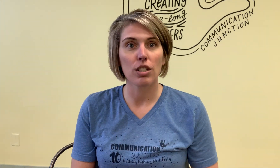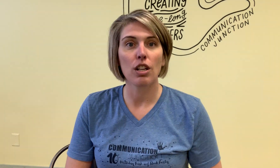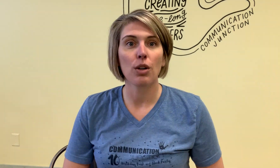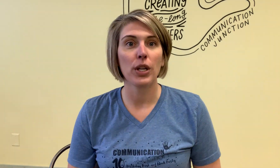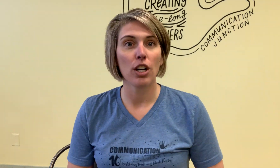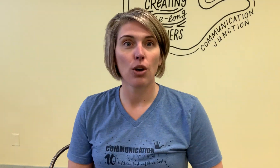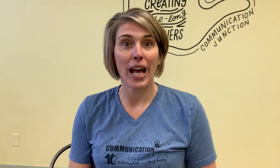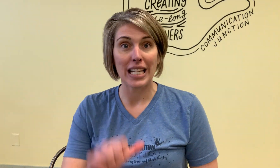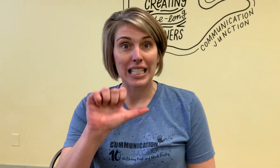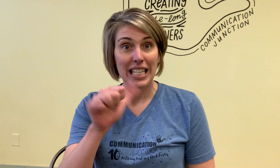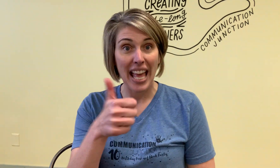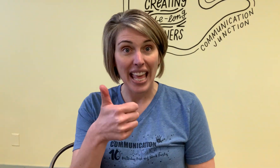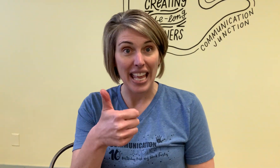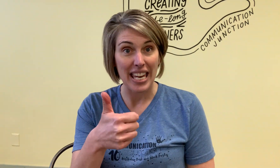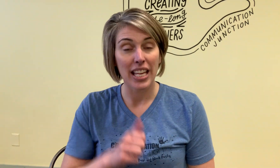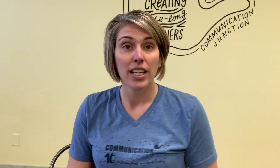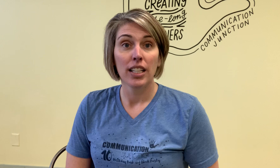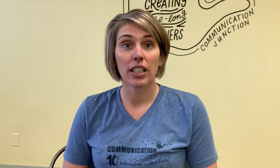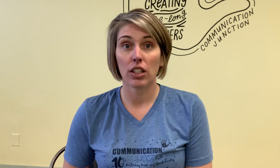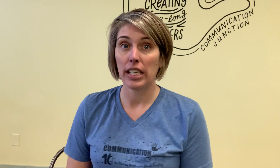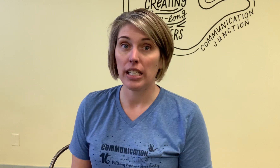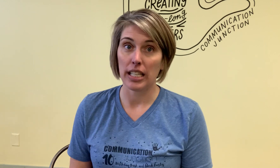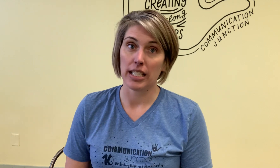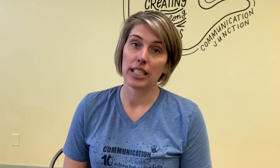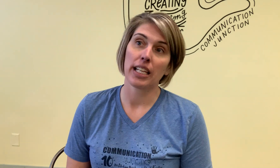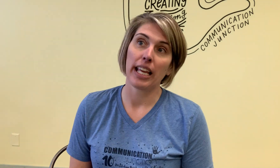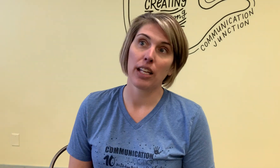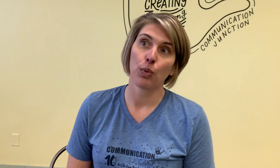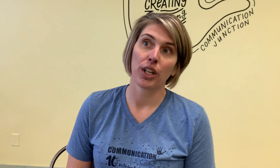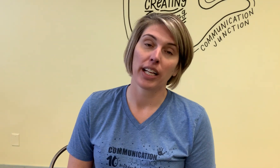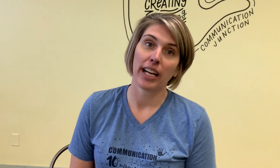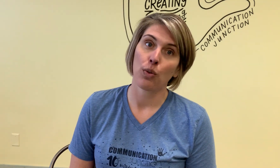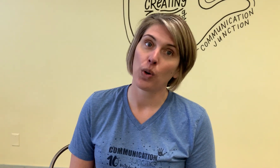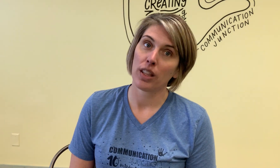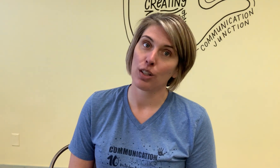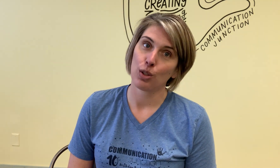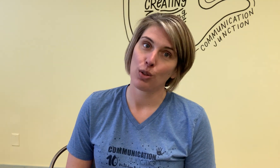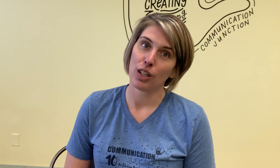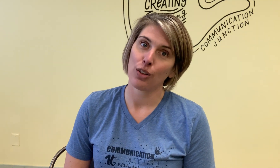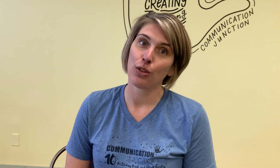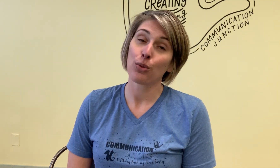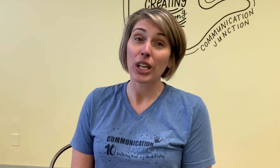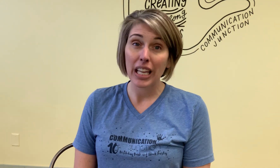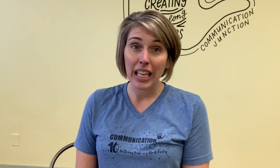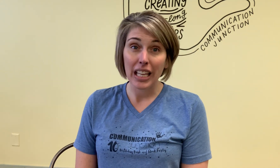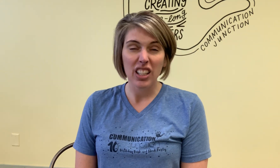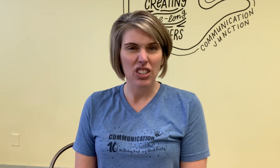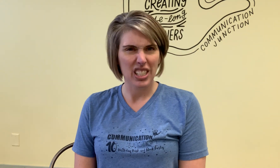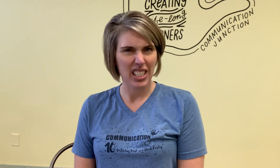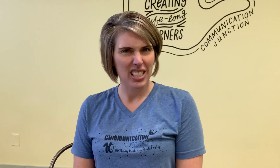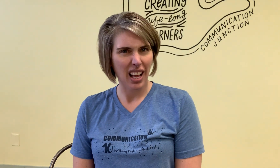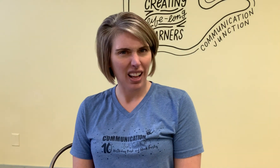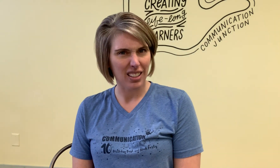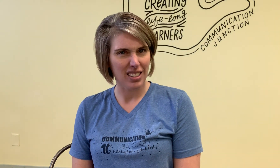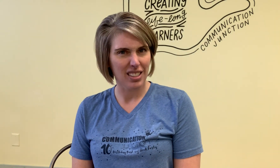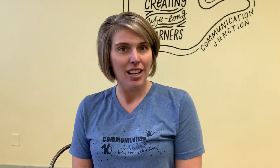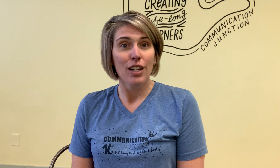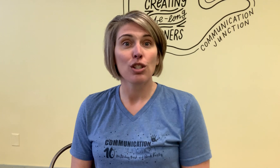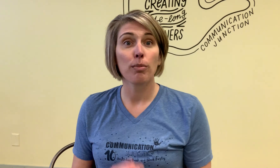song we know as 10 Little Indians, and we're gonna count 1 little, 2 little, 3 little stinky socks. So my